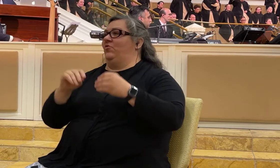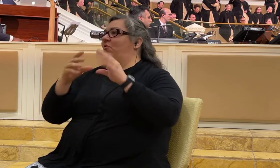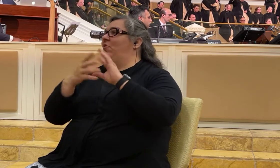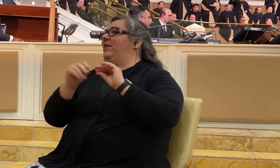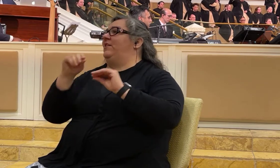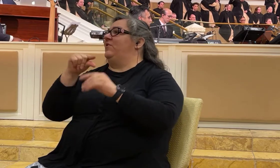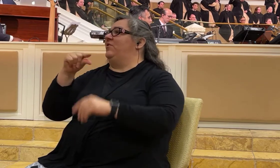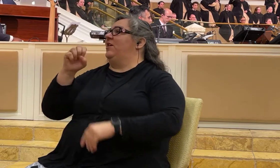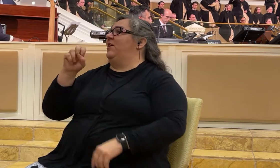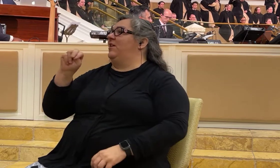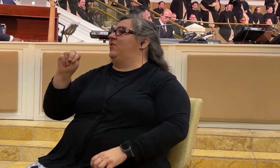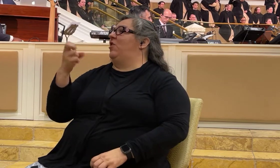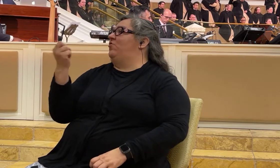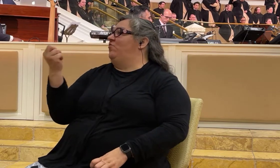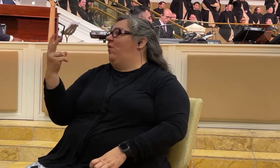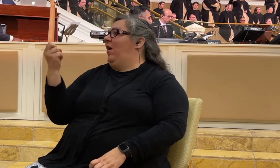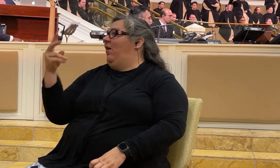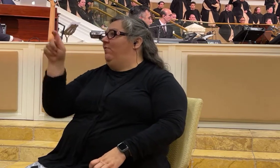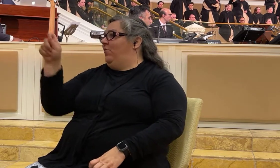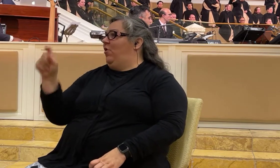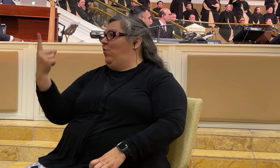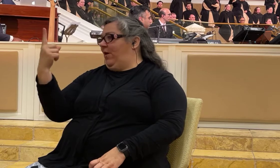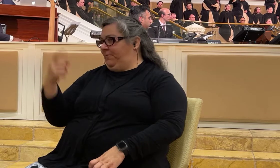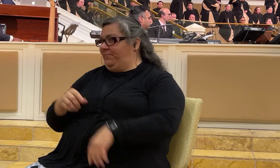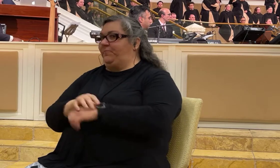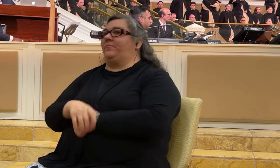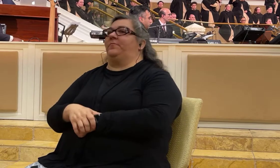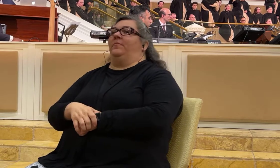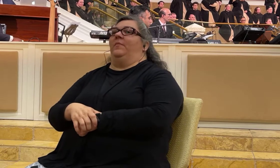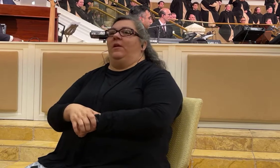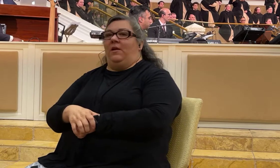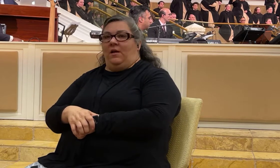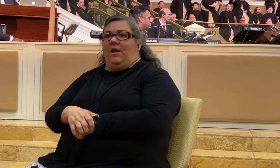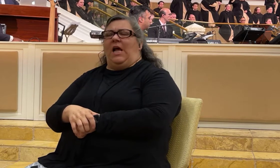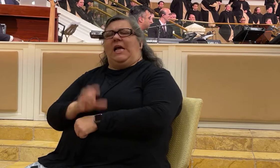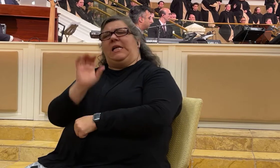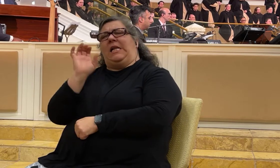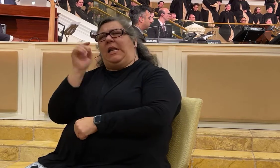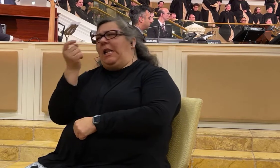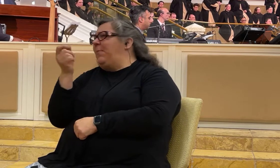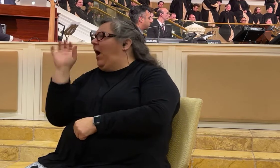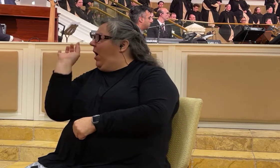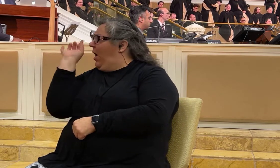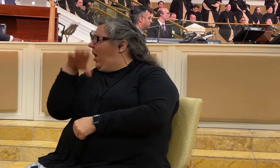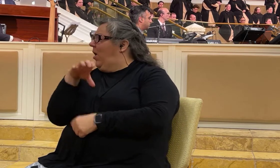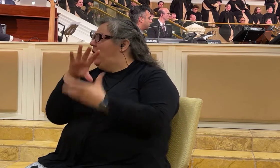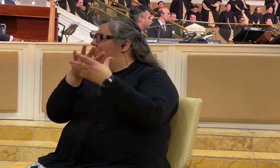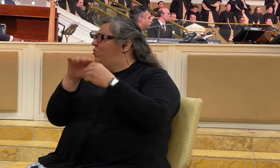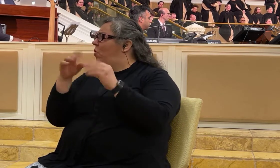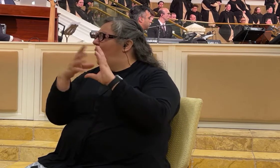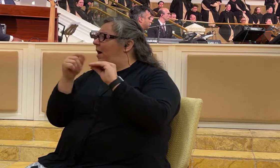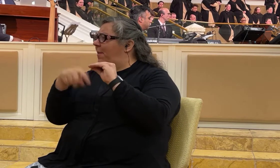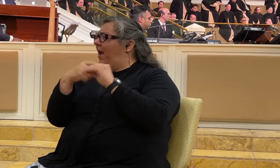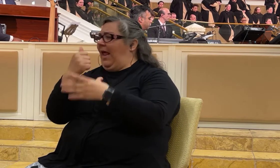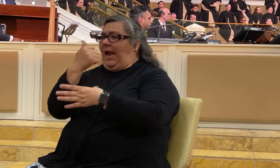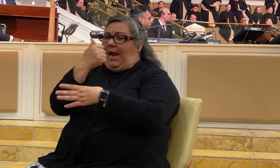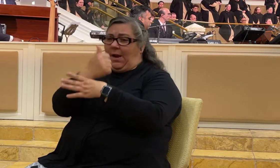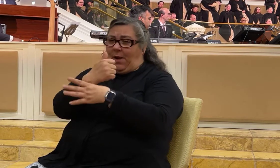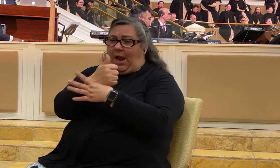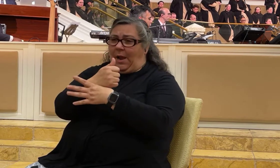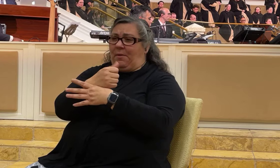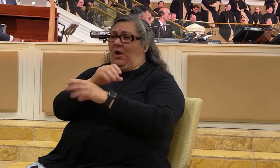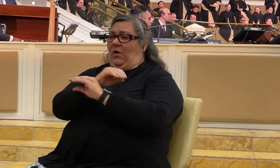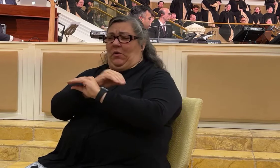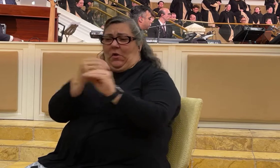Genesis chapter 12 and verse 1. And it's a bit odd that this story about Abraham and famine